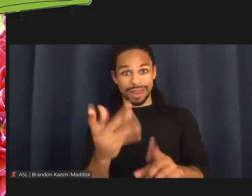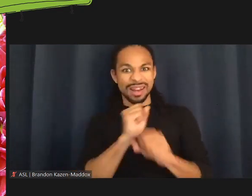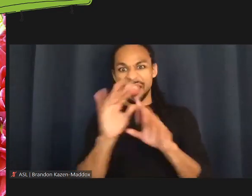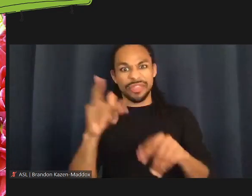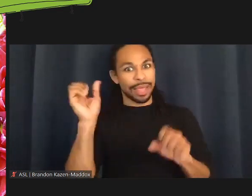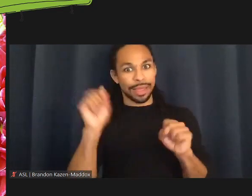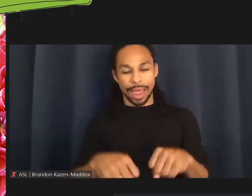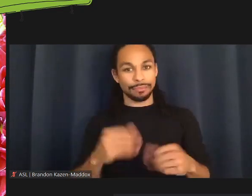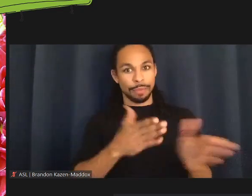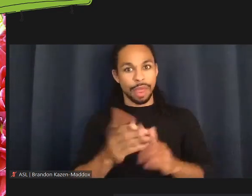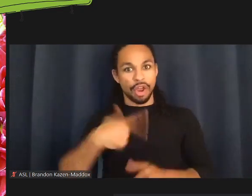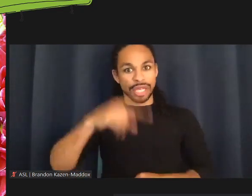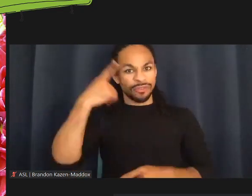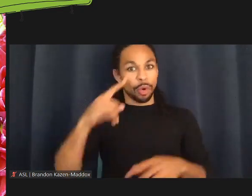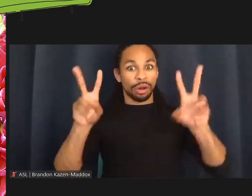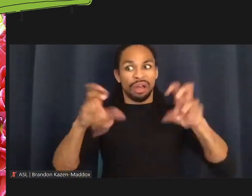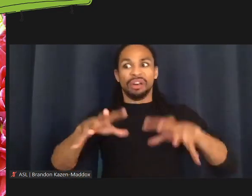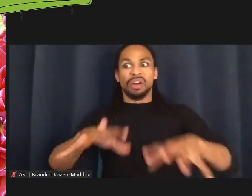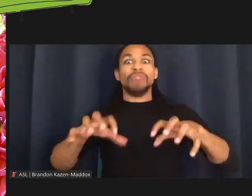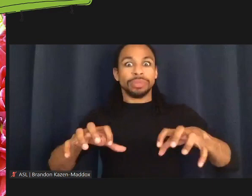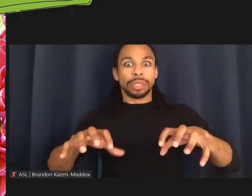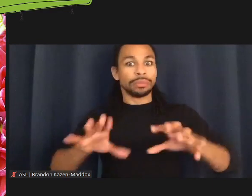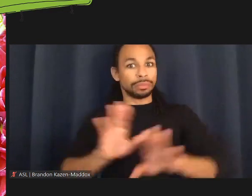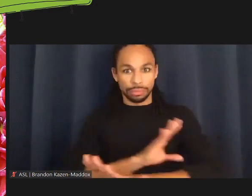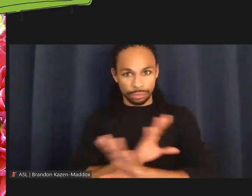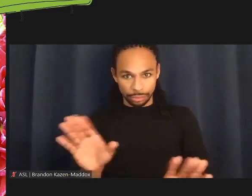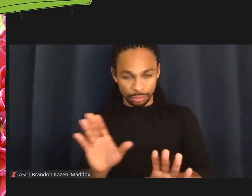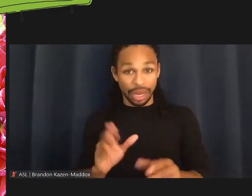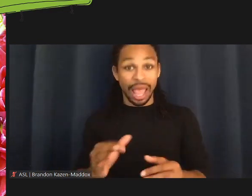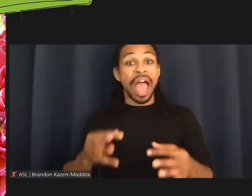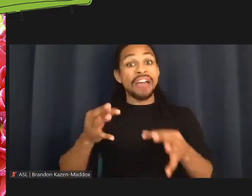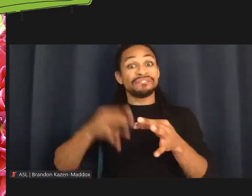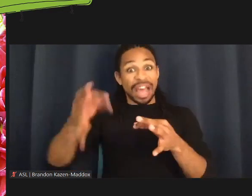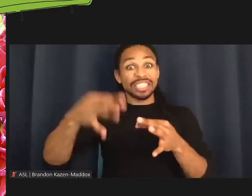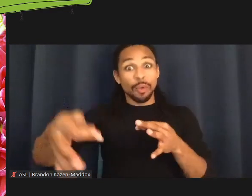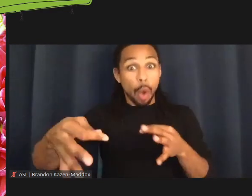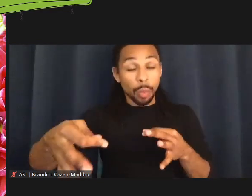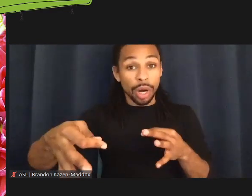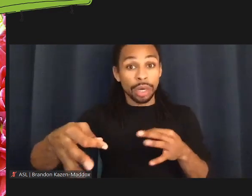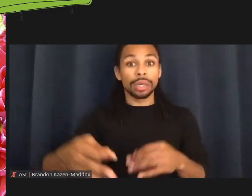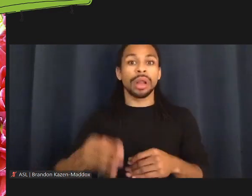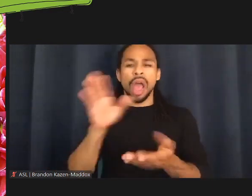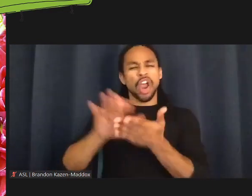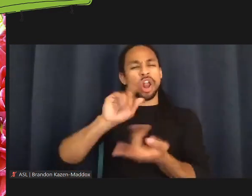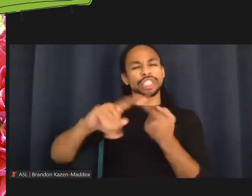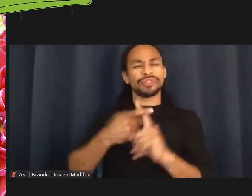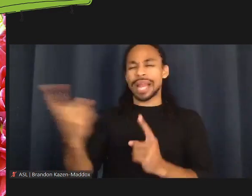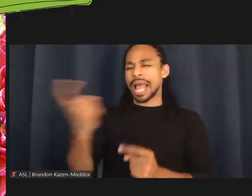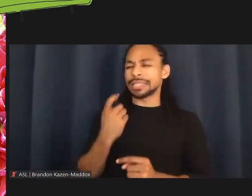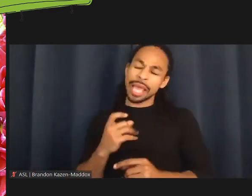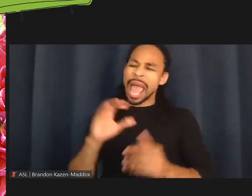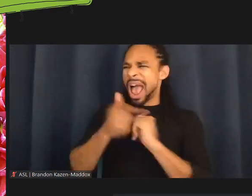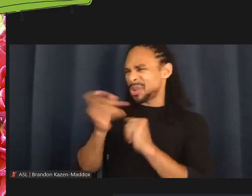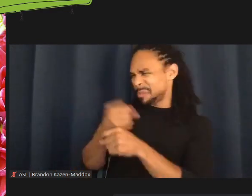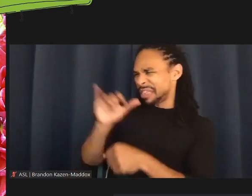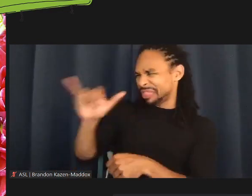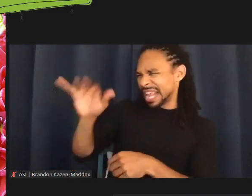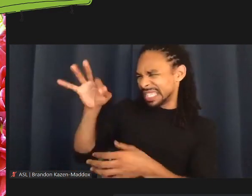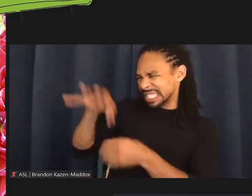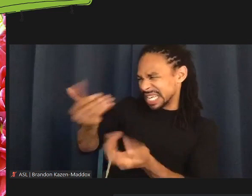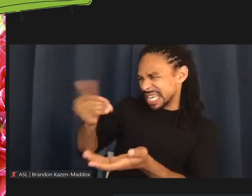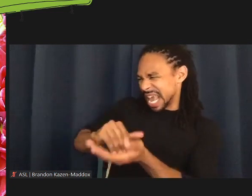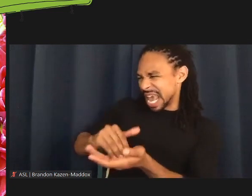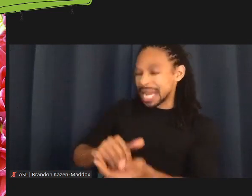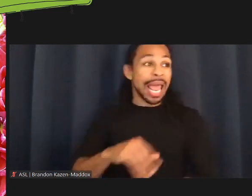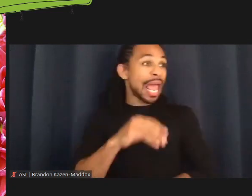frozen. Fast forward. College friend asks, hey, how do you make that tea again? Yeah, the one you